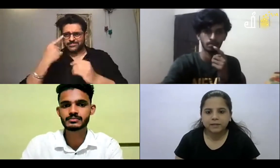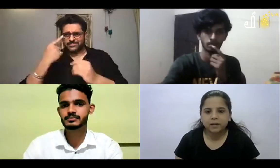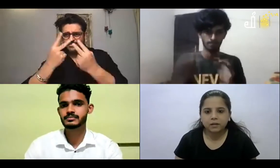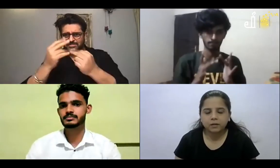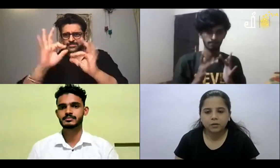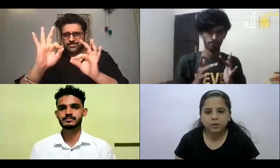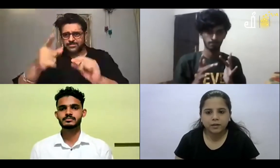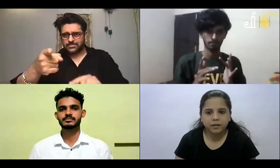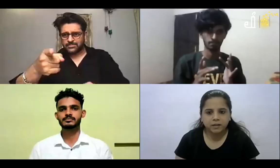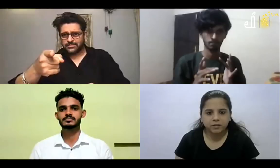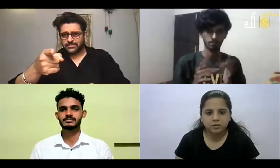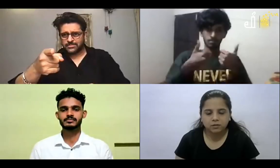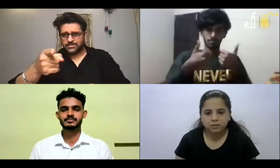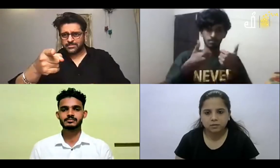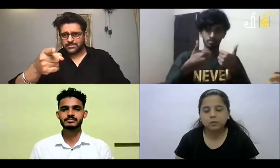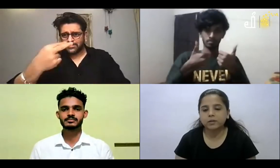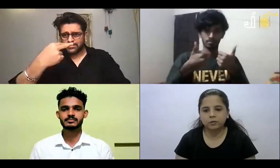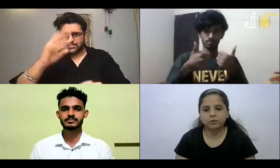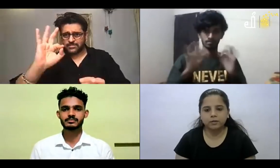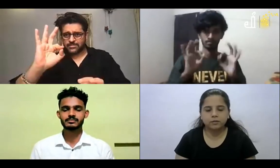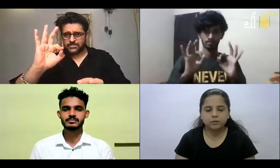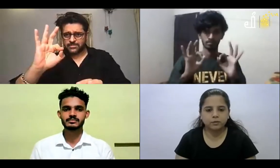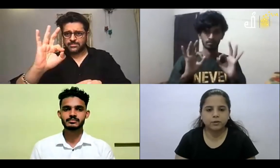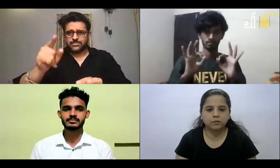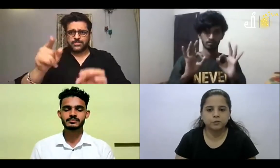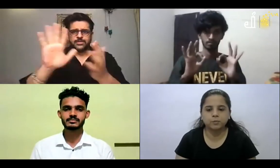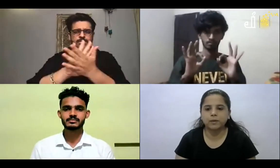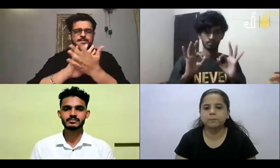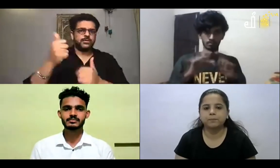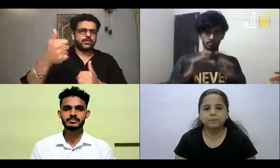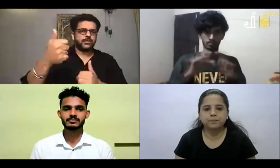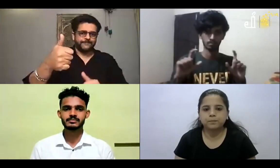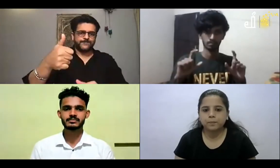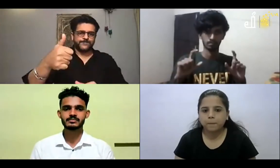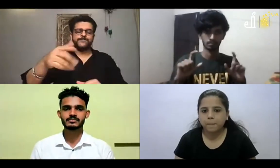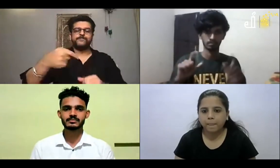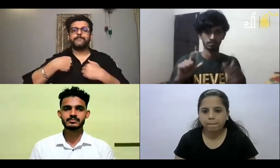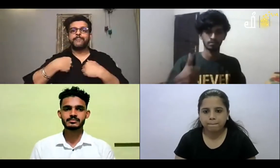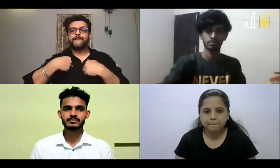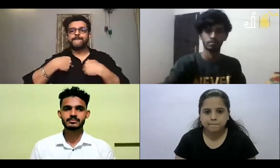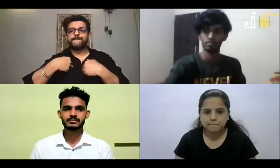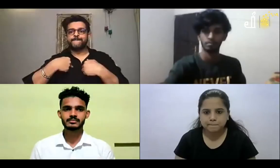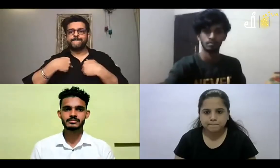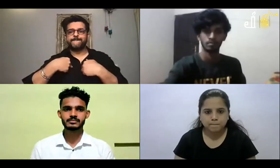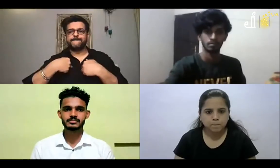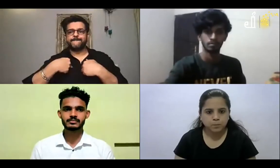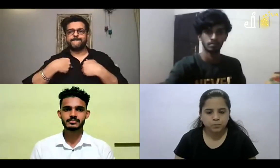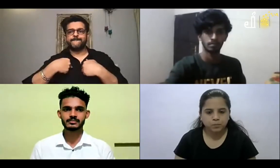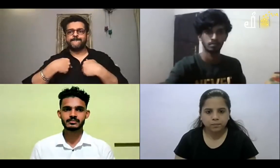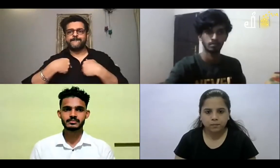People, I think your internet connection is okay. So you take over, Sylvia. Yeah.